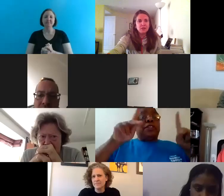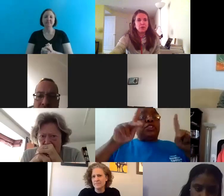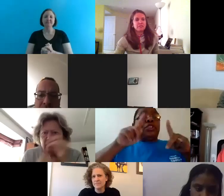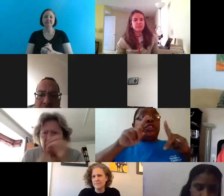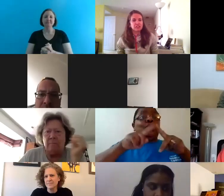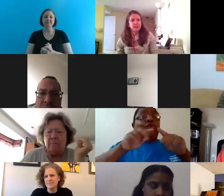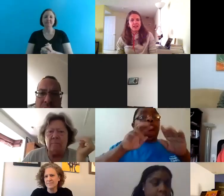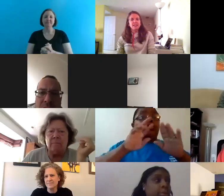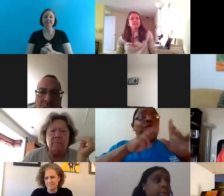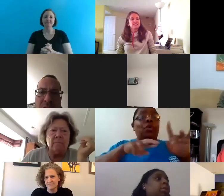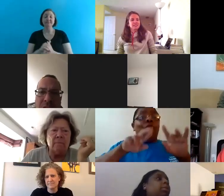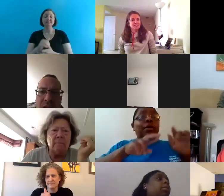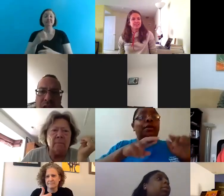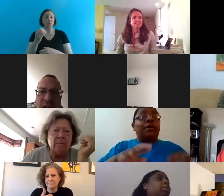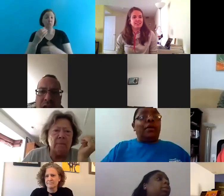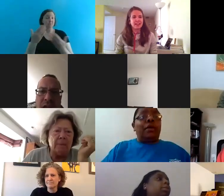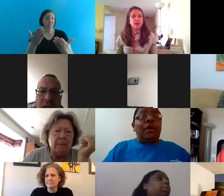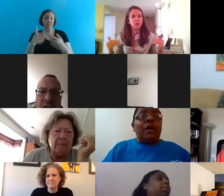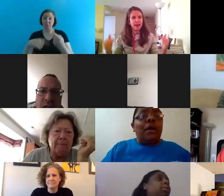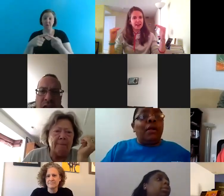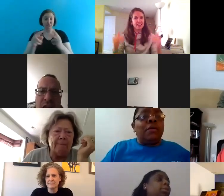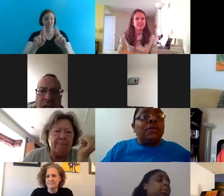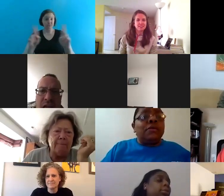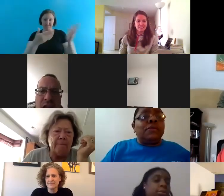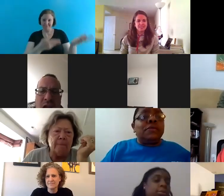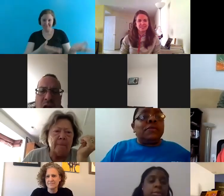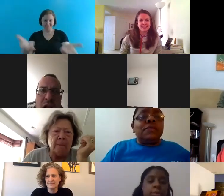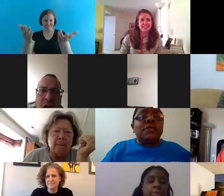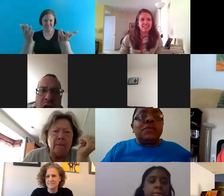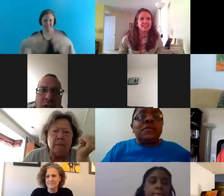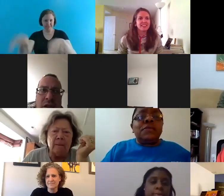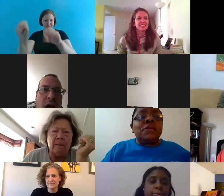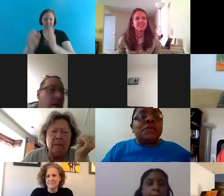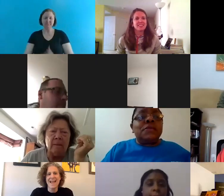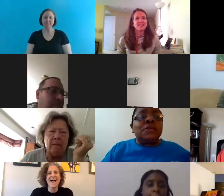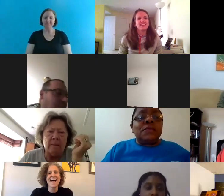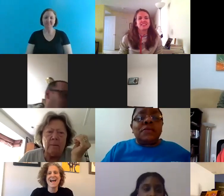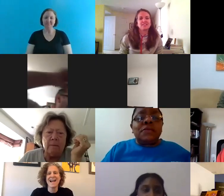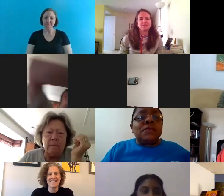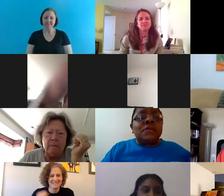So Edna, whenever you're ready, take it away.